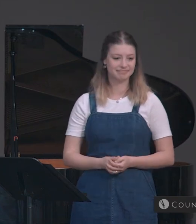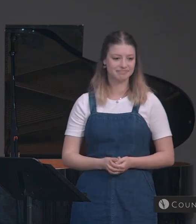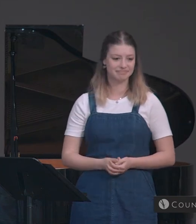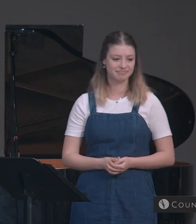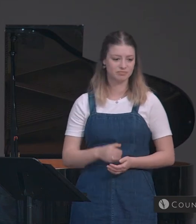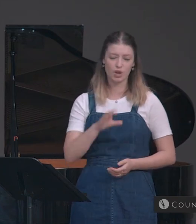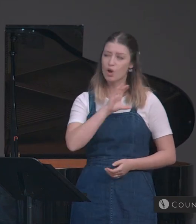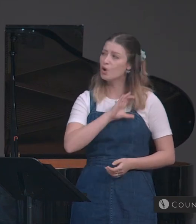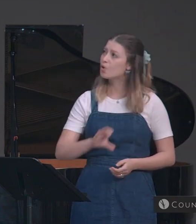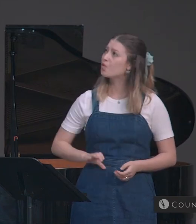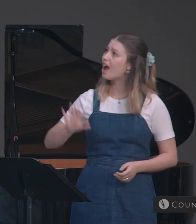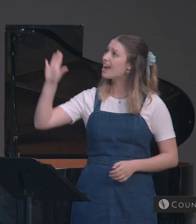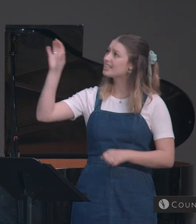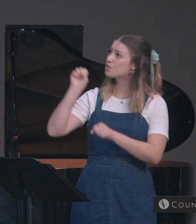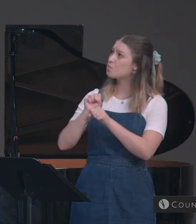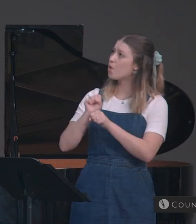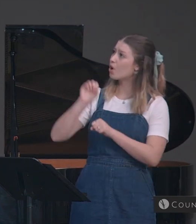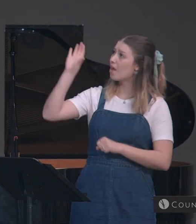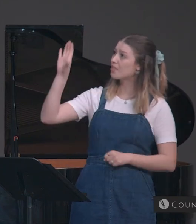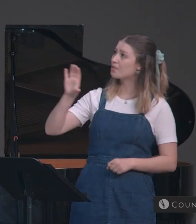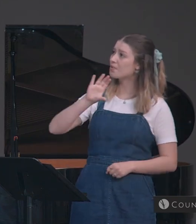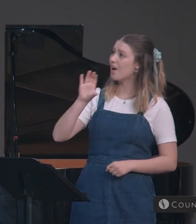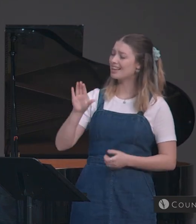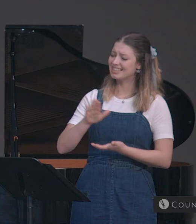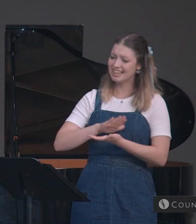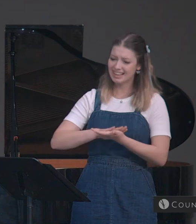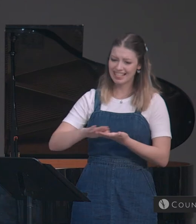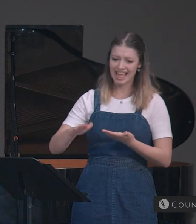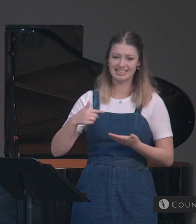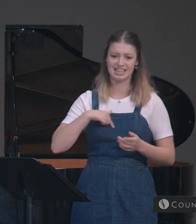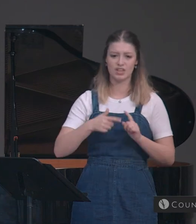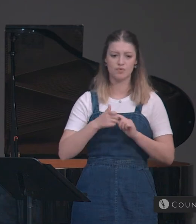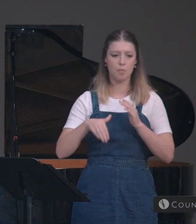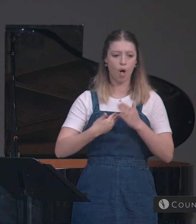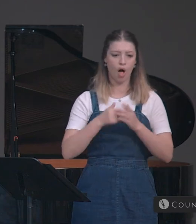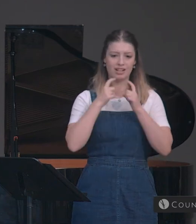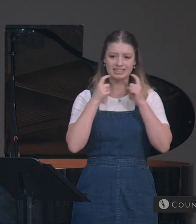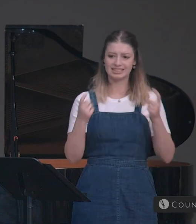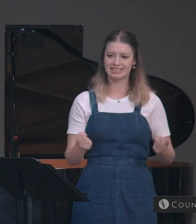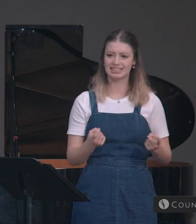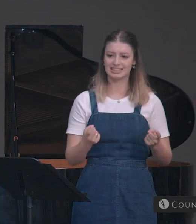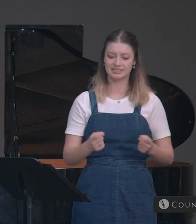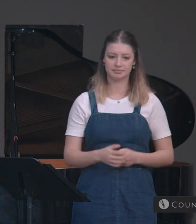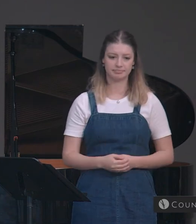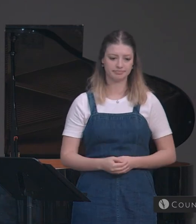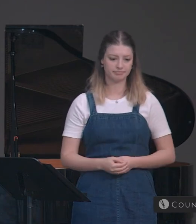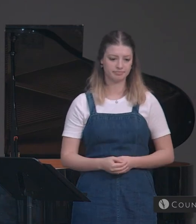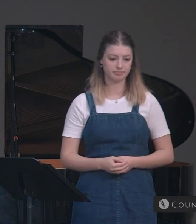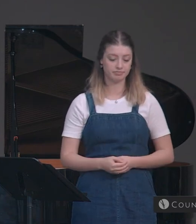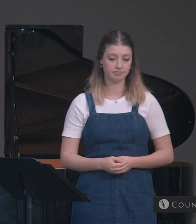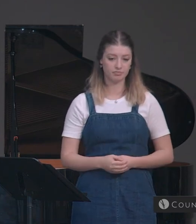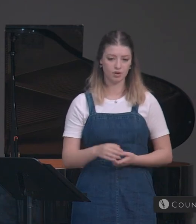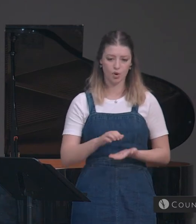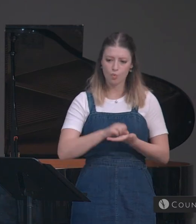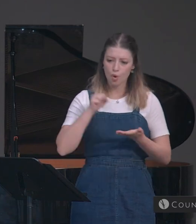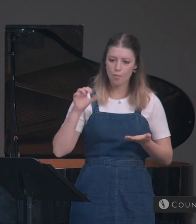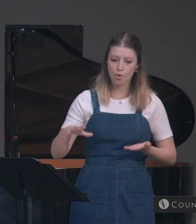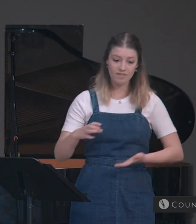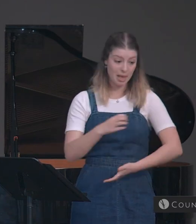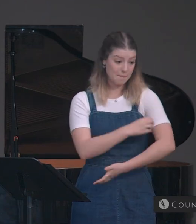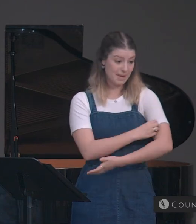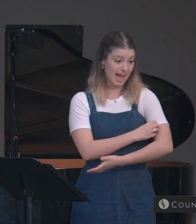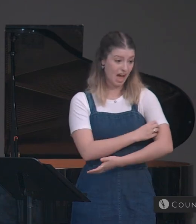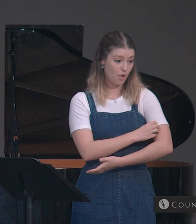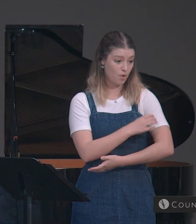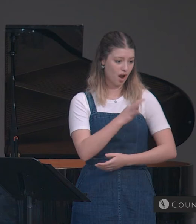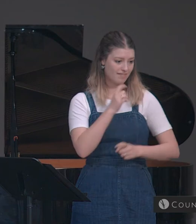Christ's work on the cross cleanses us from all sin. It removes both the power of sin's influence in